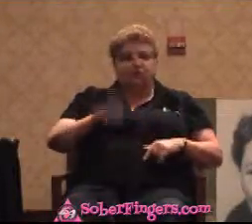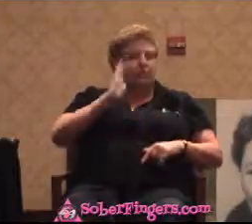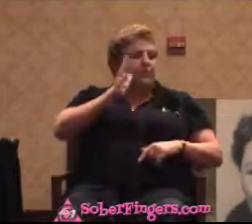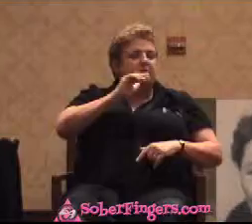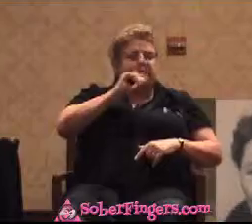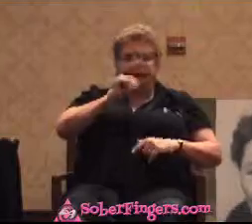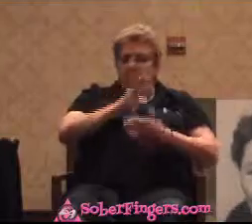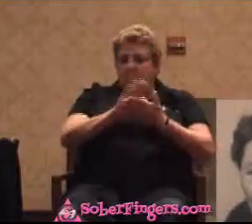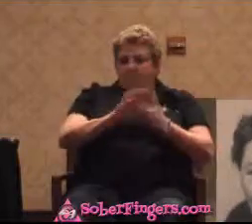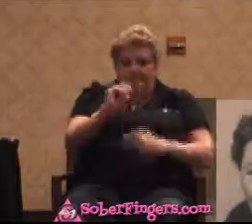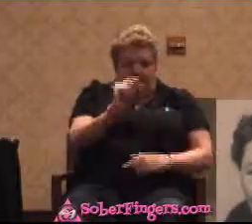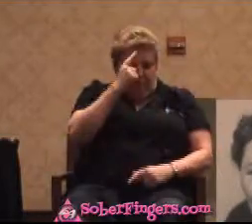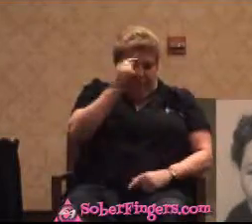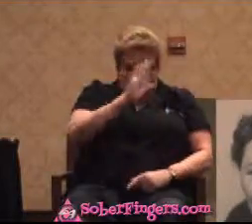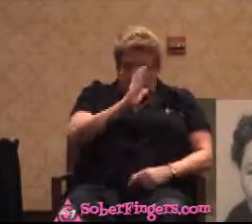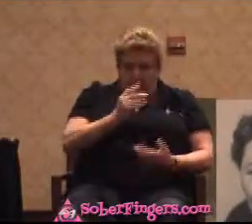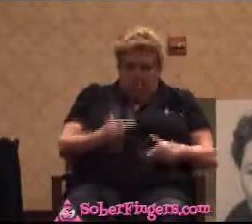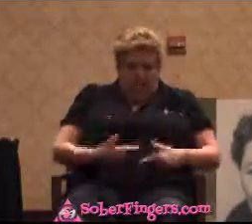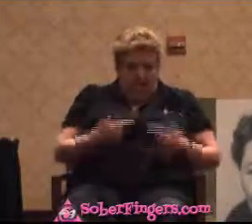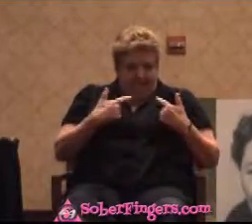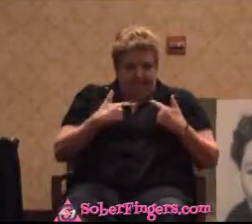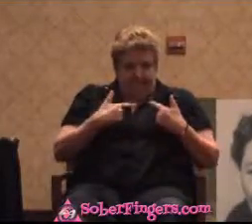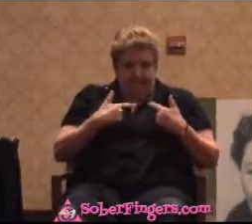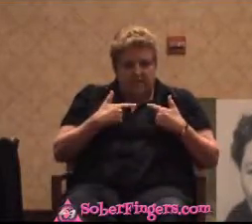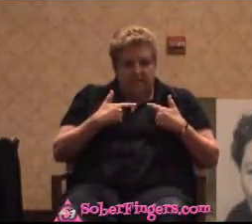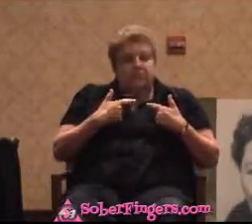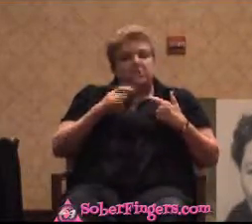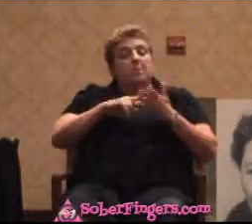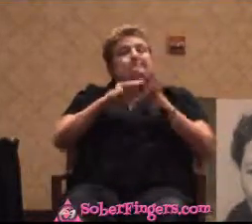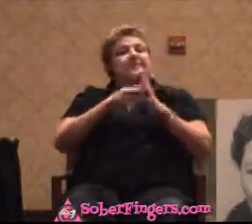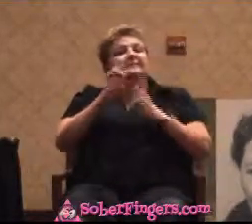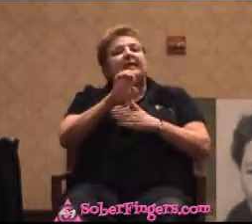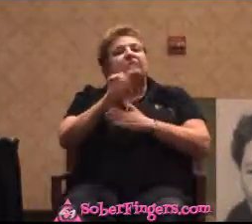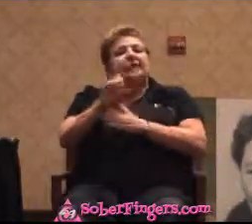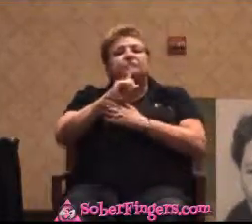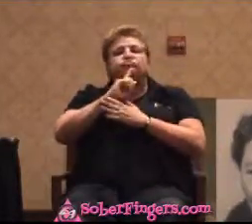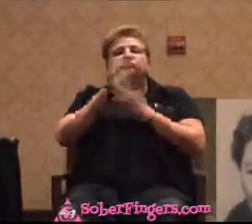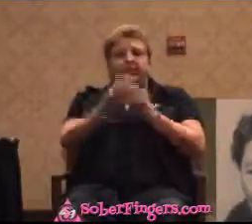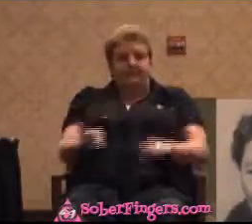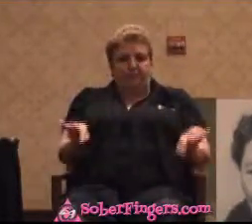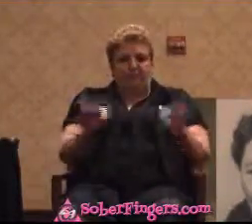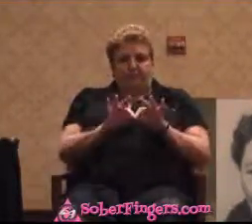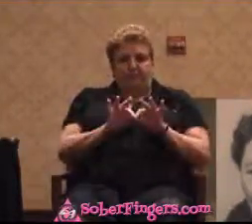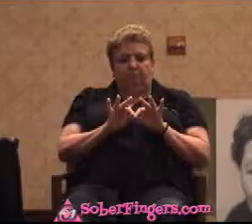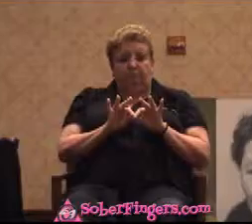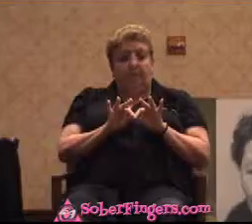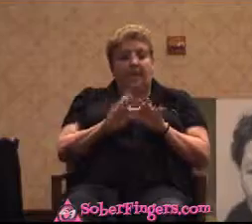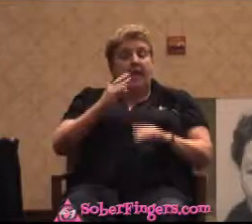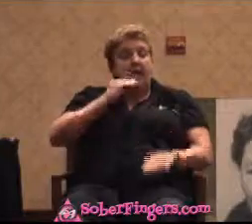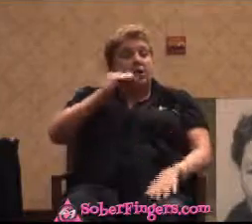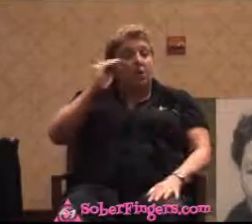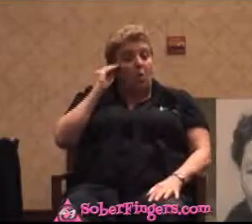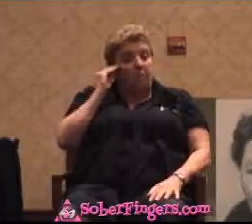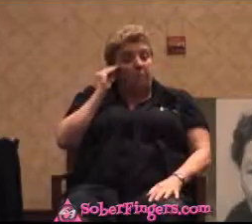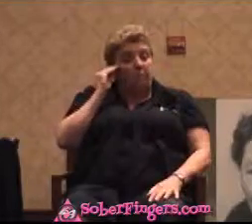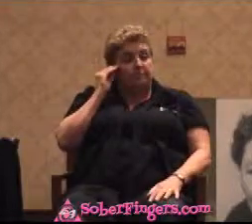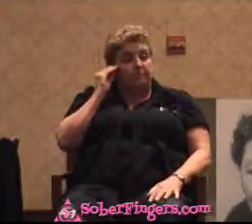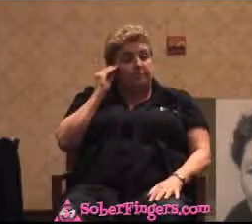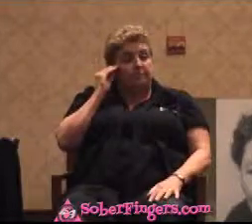So education was real important to my mother. When we were at home, we could not we couldn't talk anything but